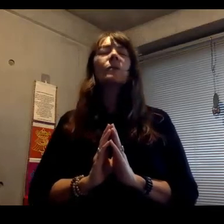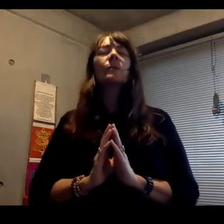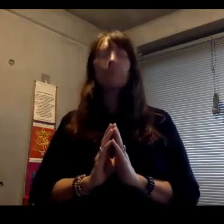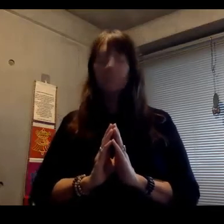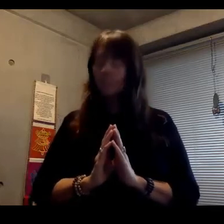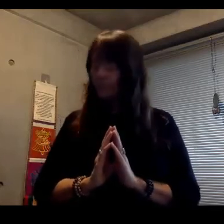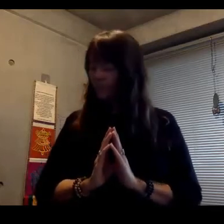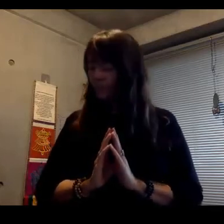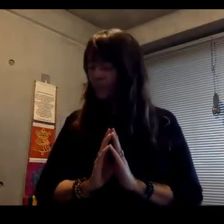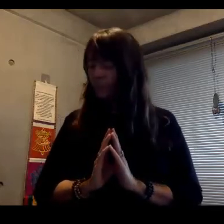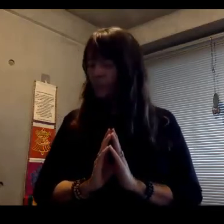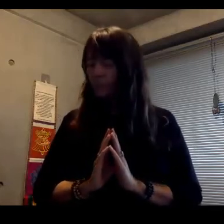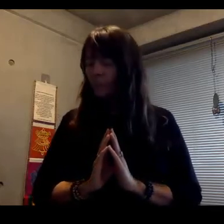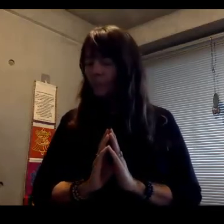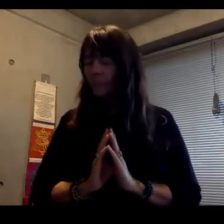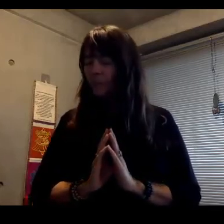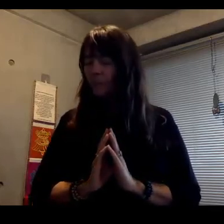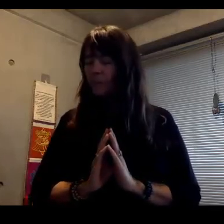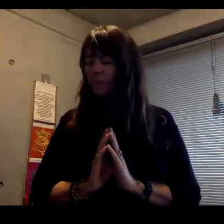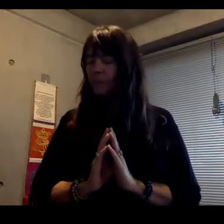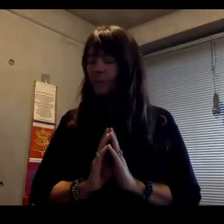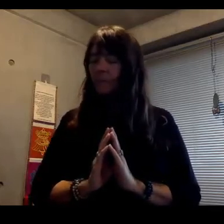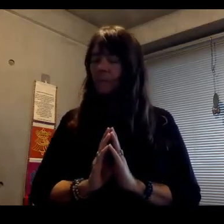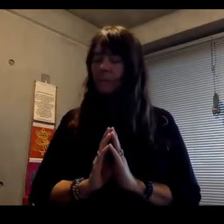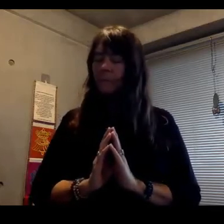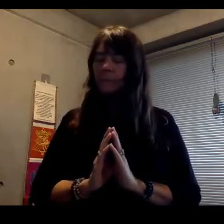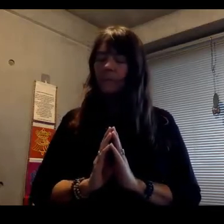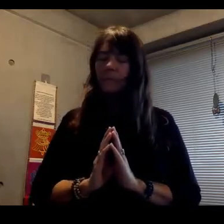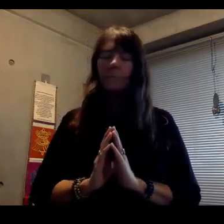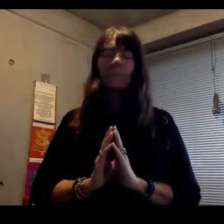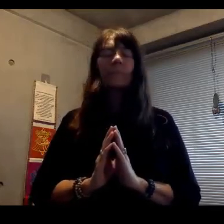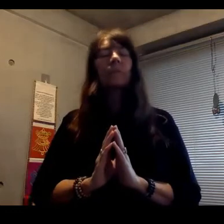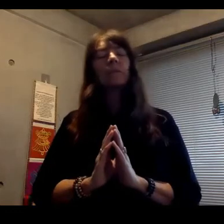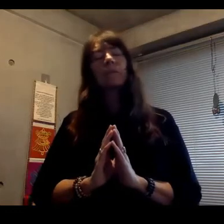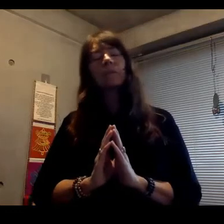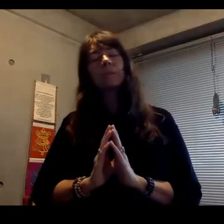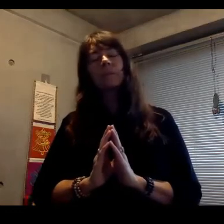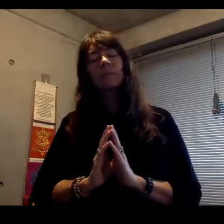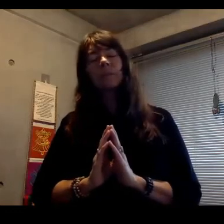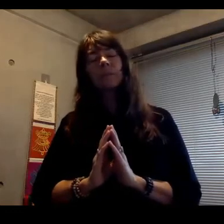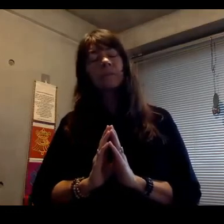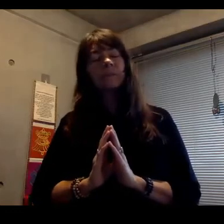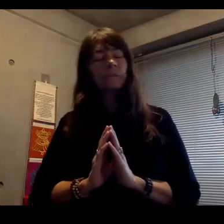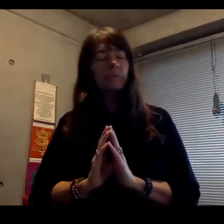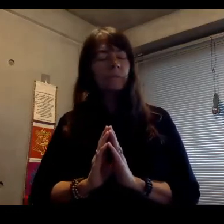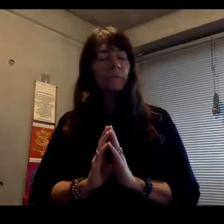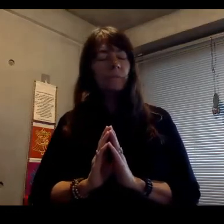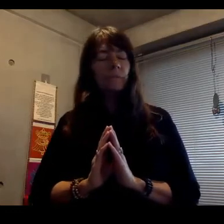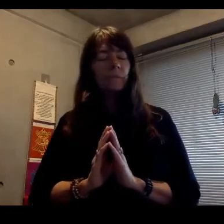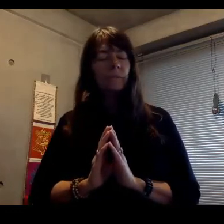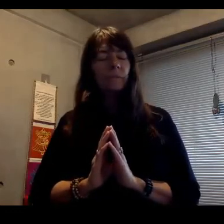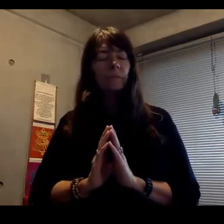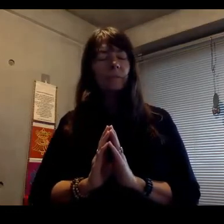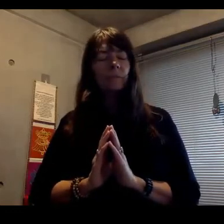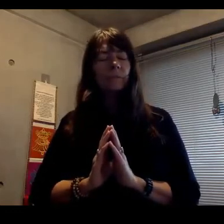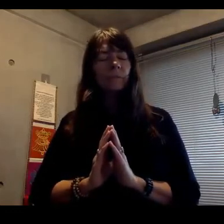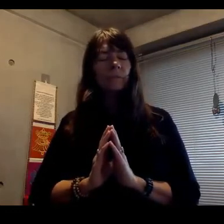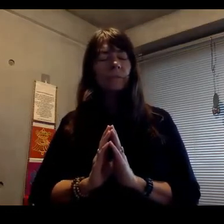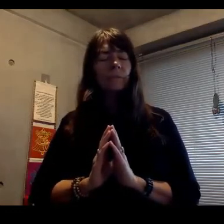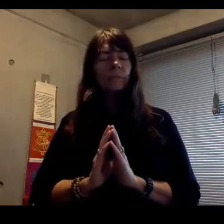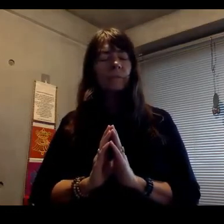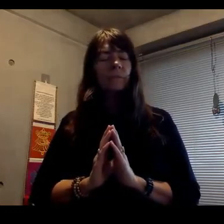got me thinking, well, you refer to humans as humans, almost like as